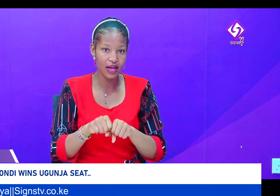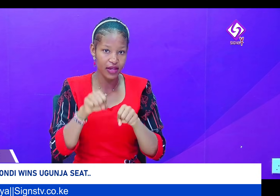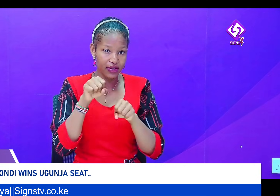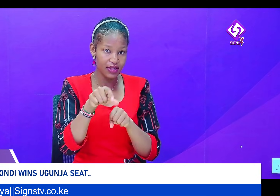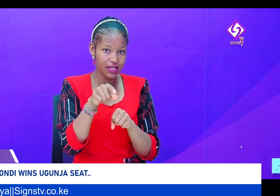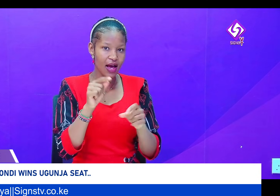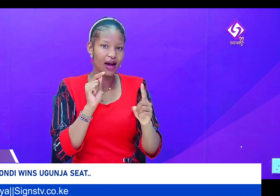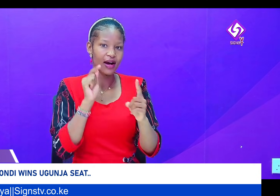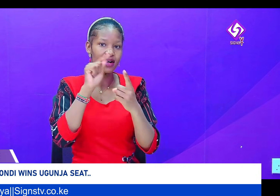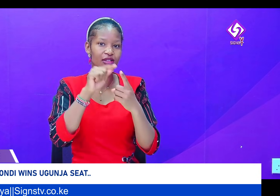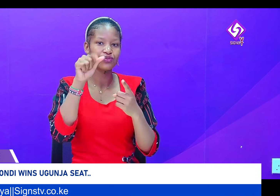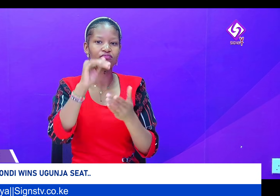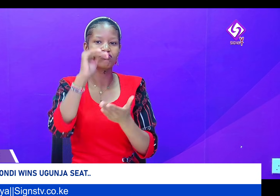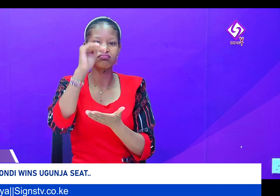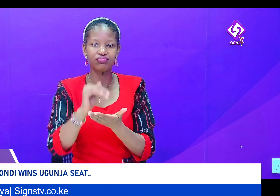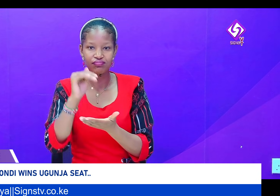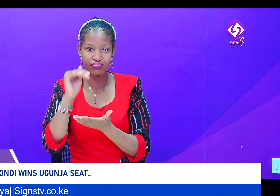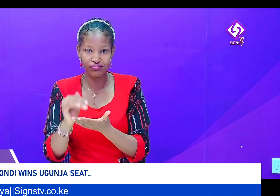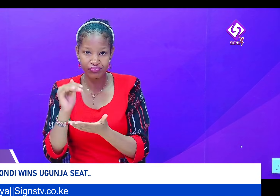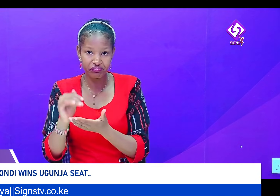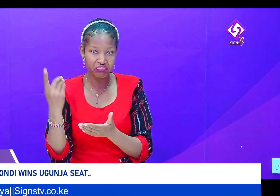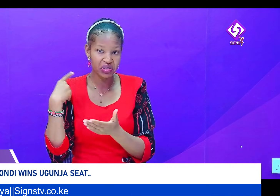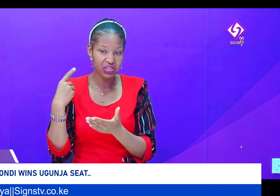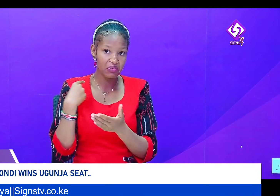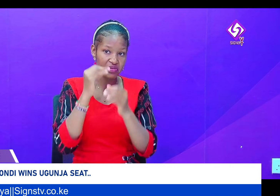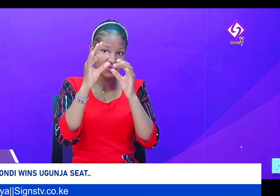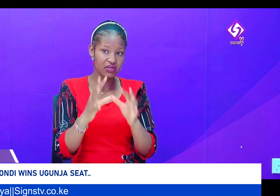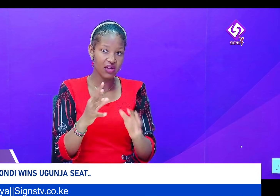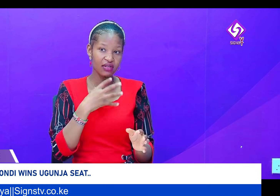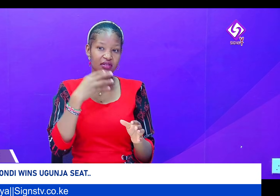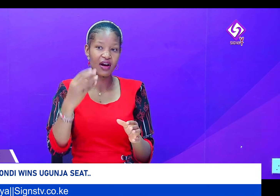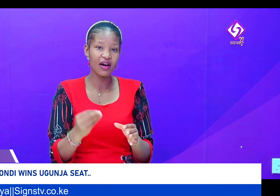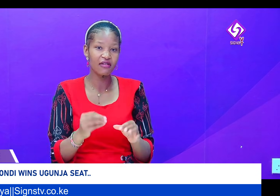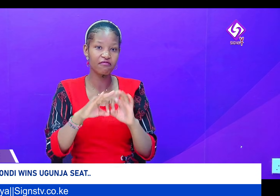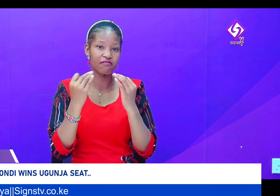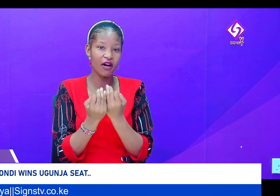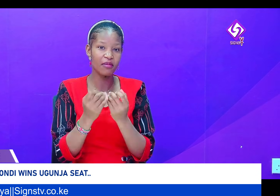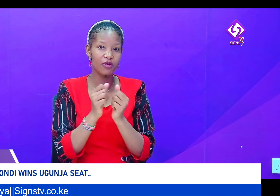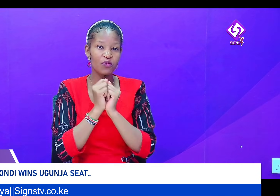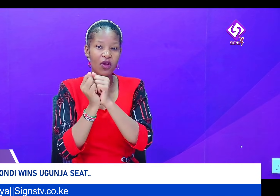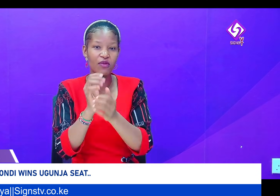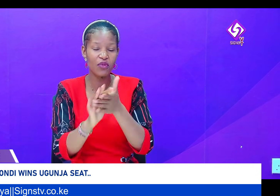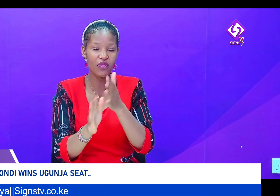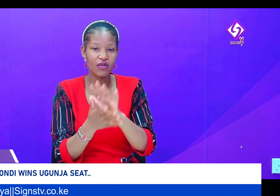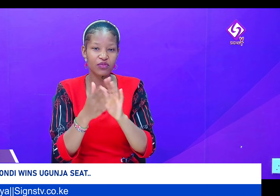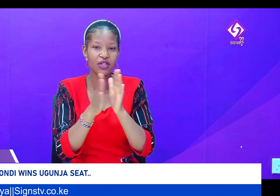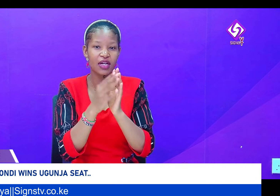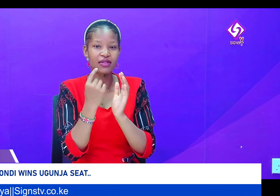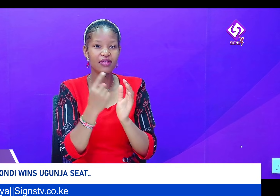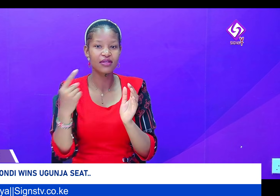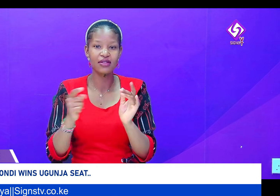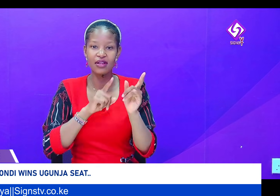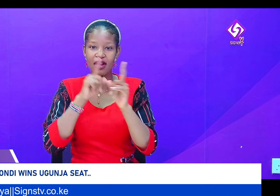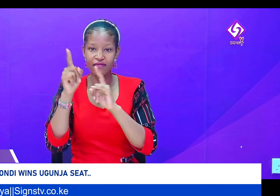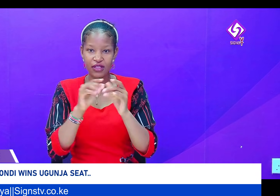The reform aims to reduce disruption for teachers and their family while ensuring that transfers are more